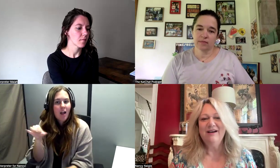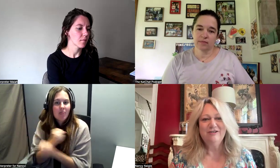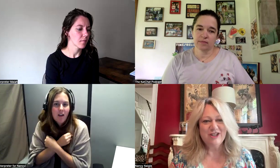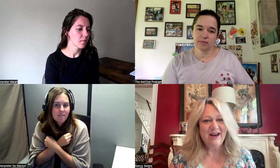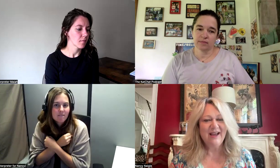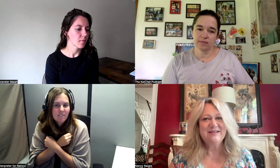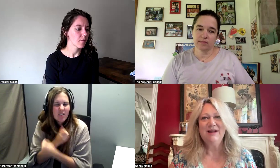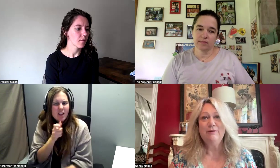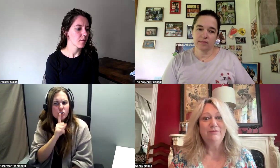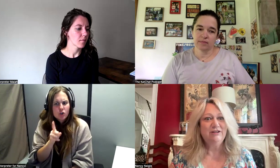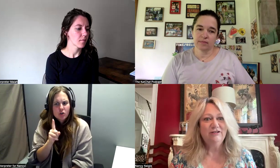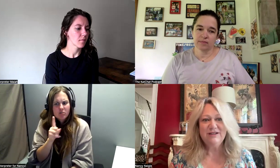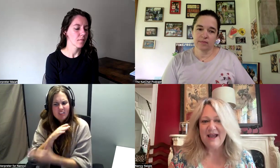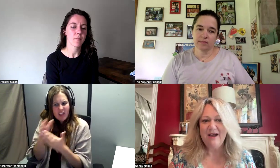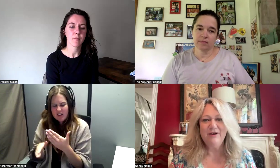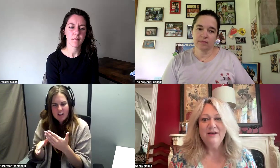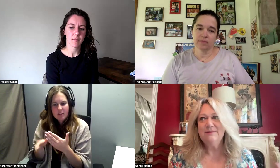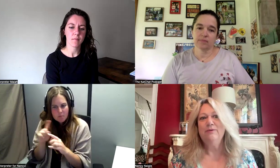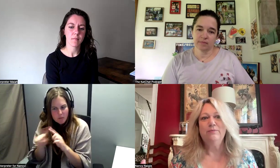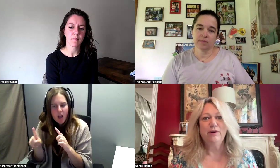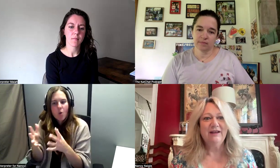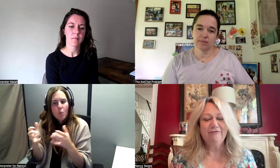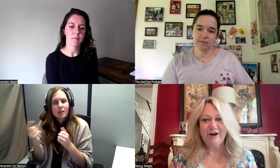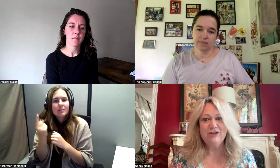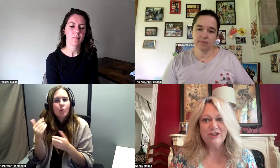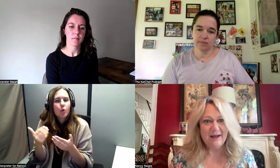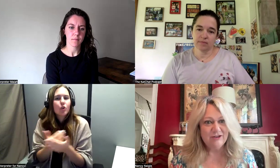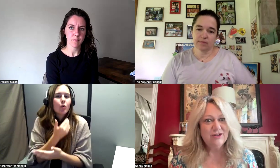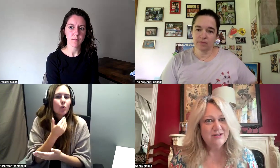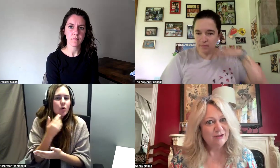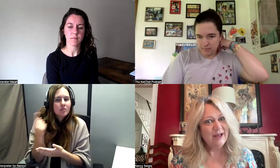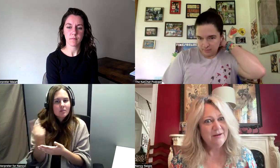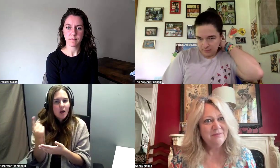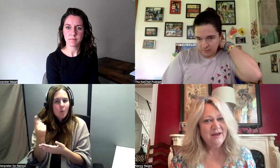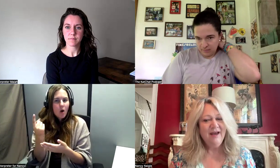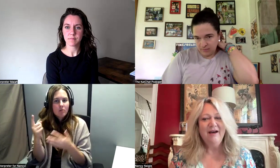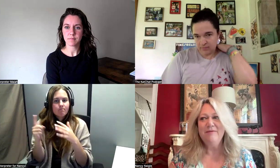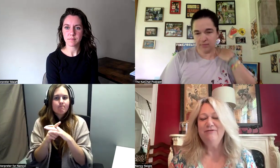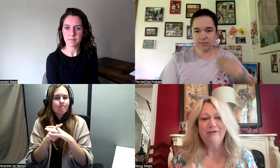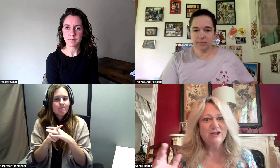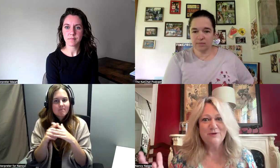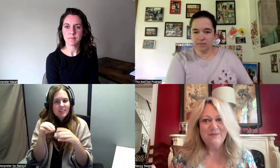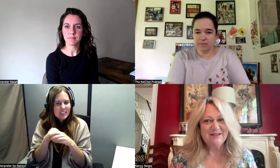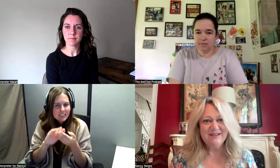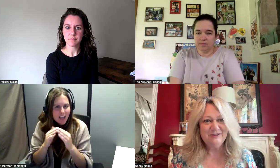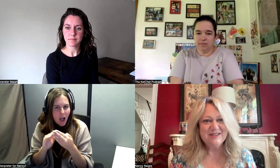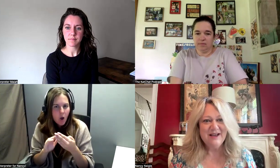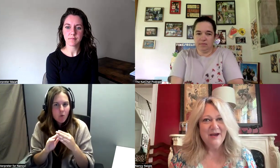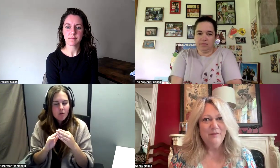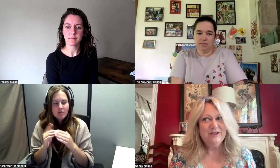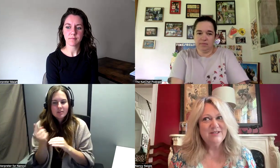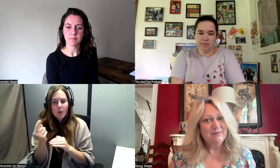somebody energetic, somebody that would be new to town, somebody that would bring in fresh challenges for him, and fresh